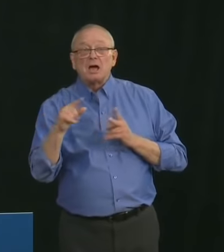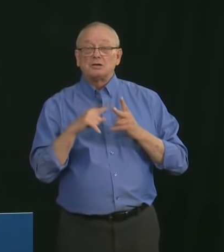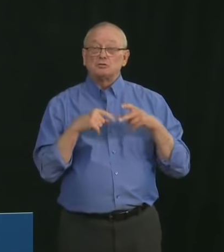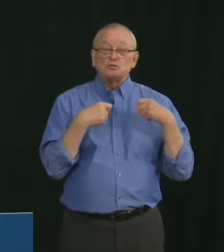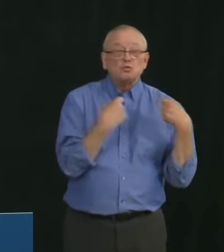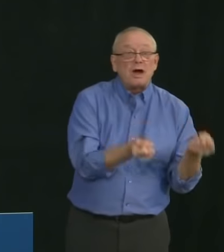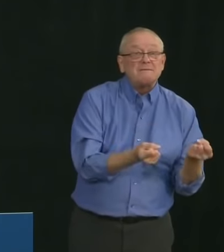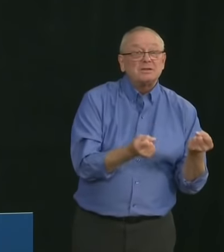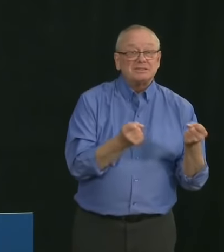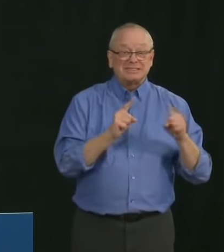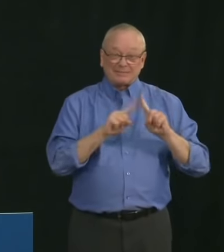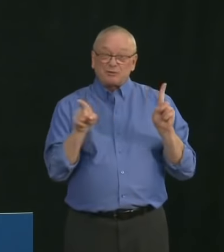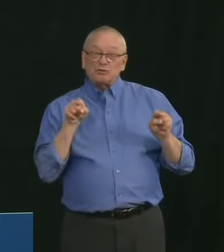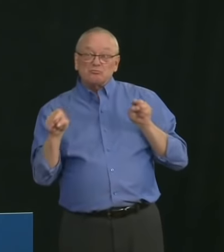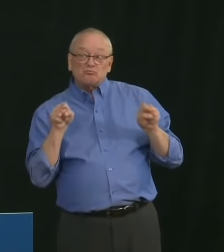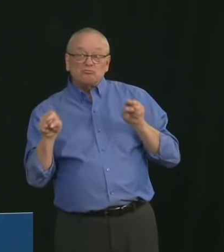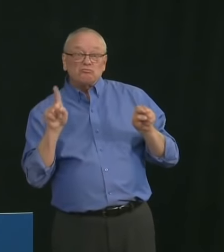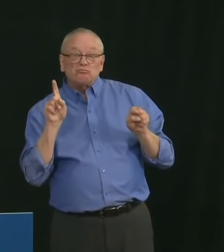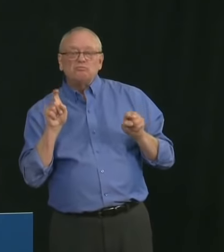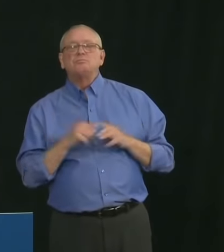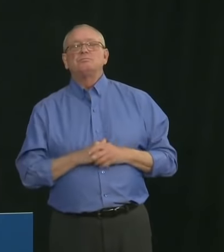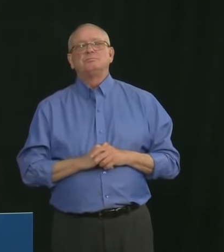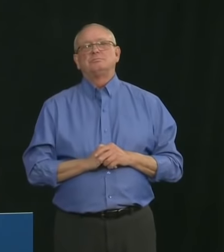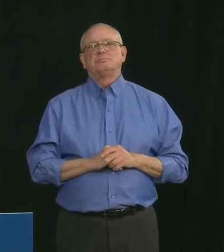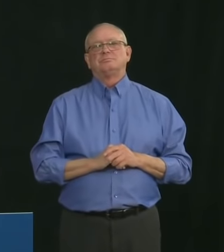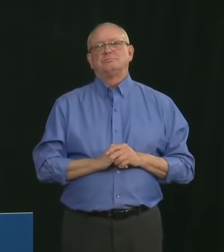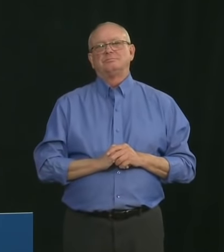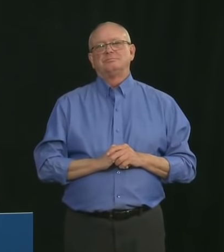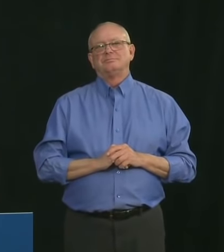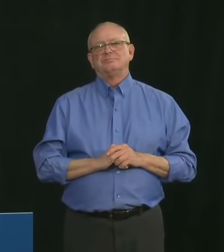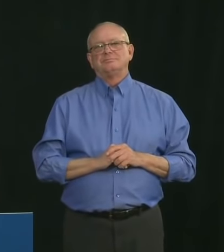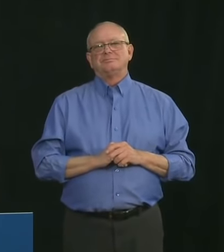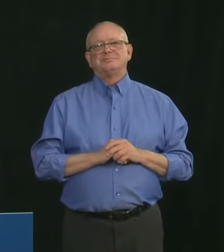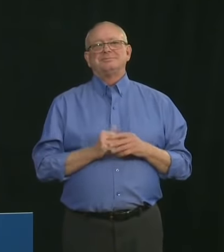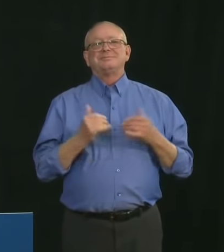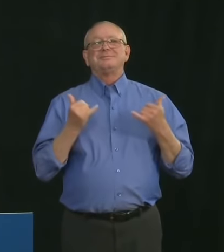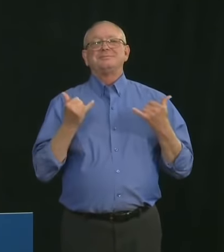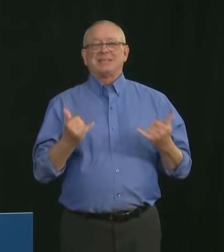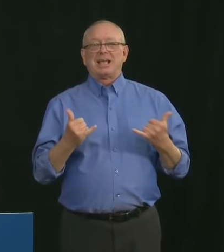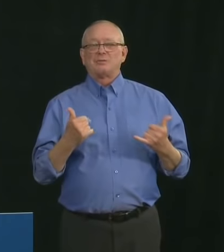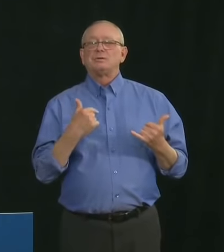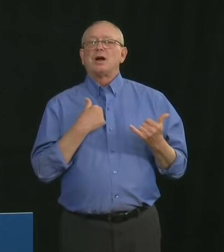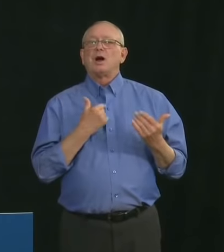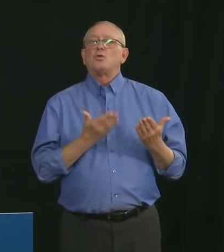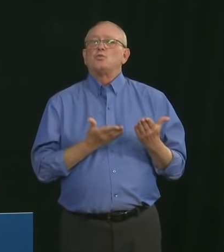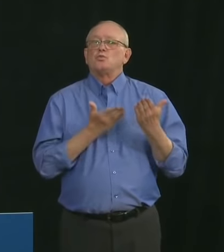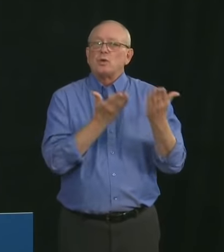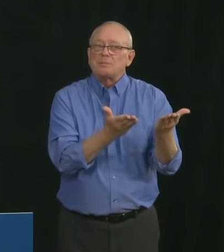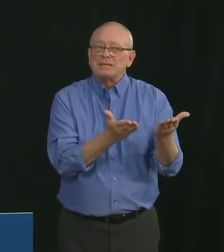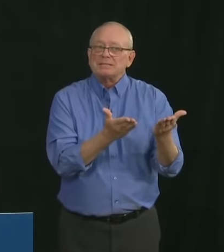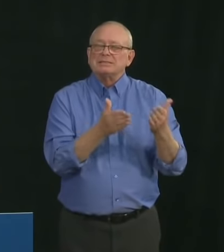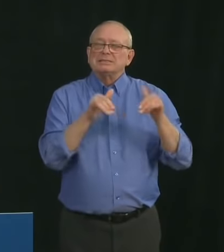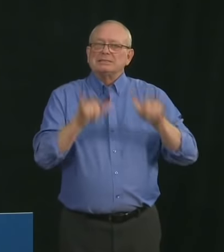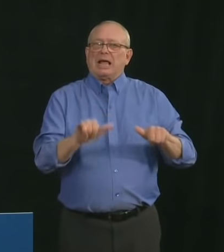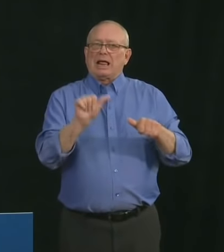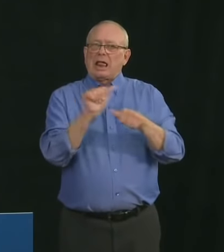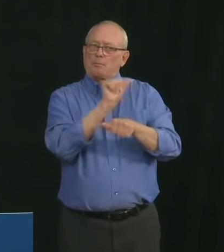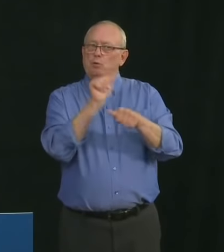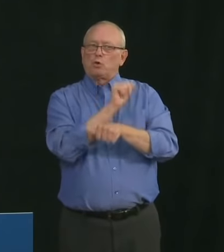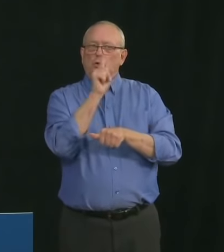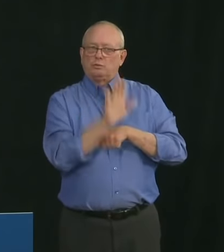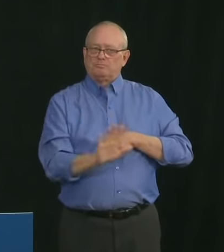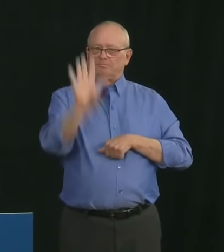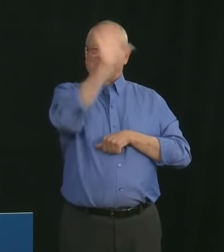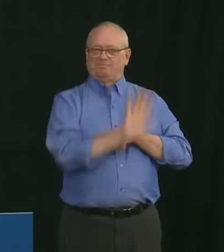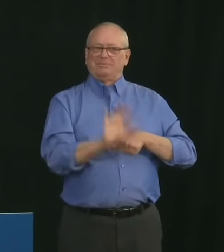to recommend that Albertans' travel plans stay within the province. And whether or not that changes over the summer